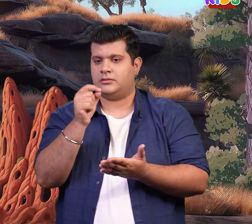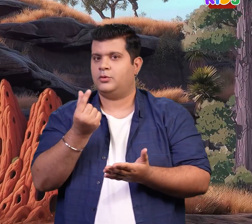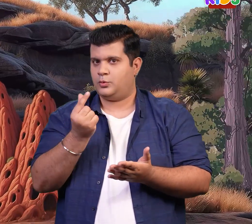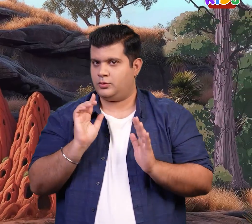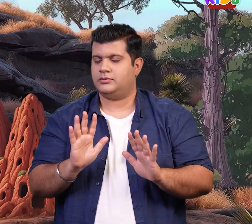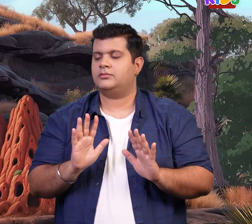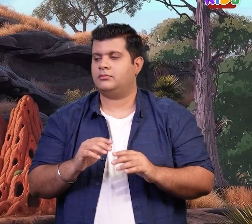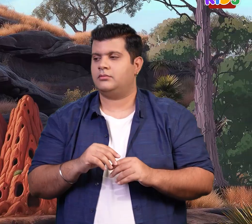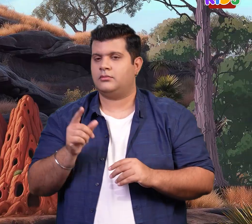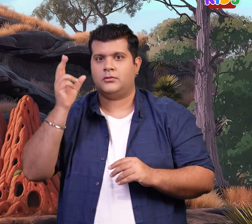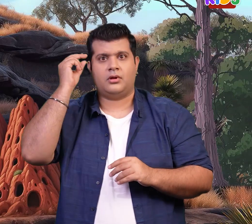Termites are very helpful.